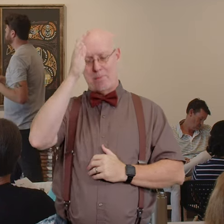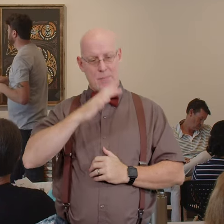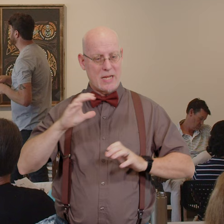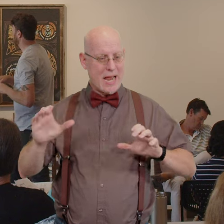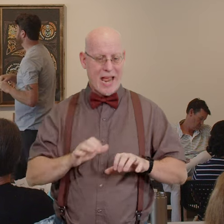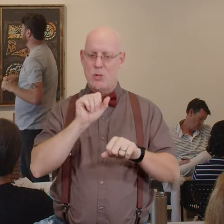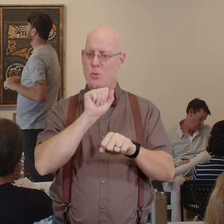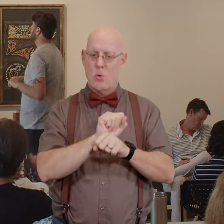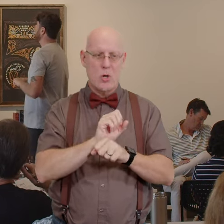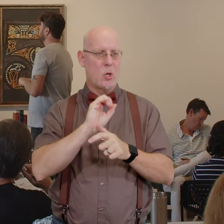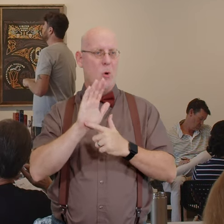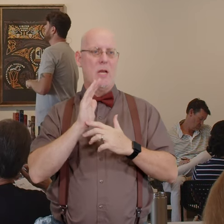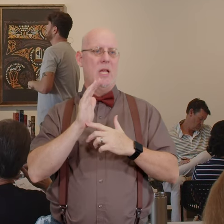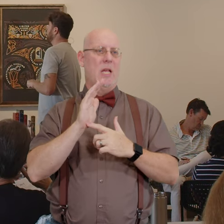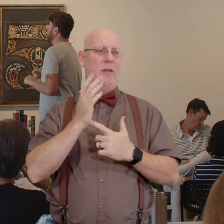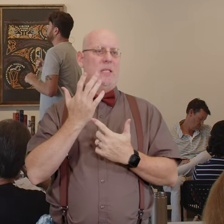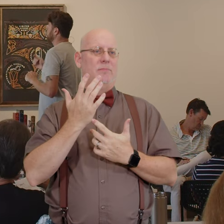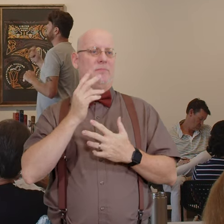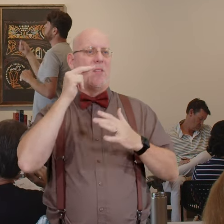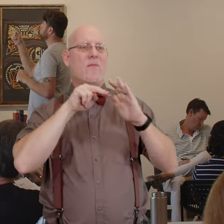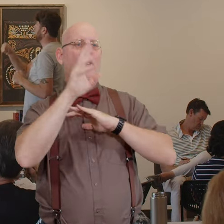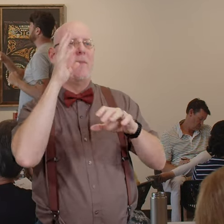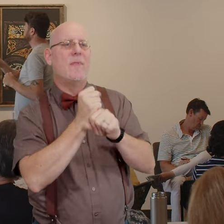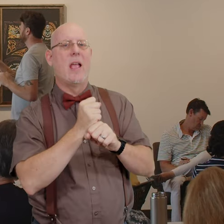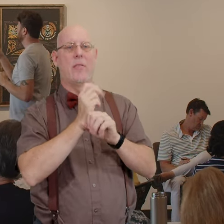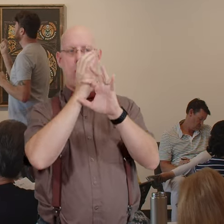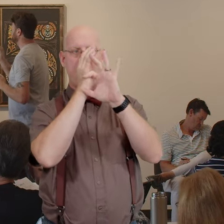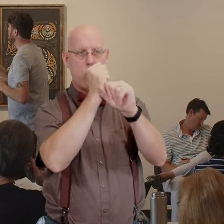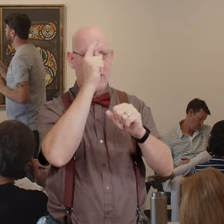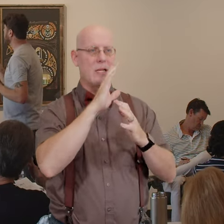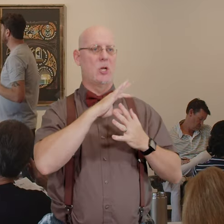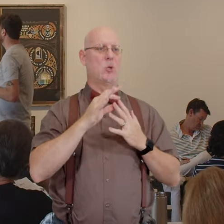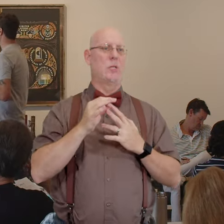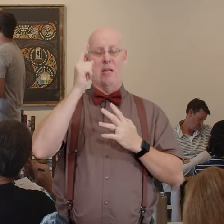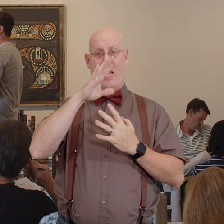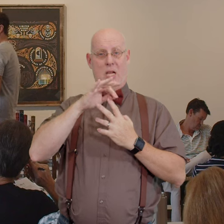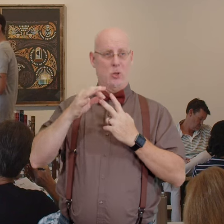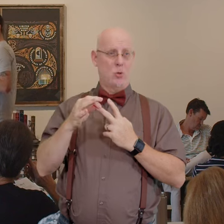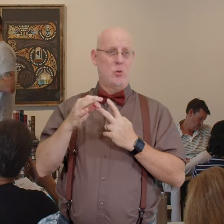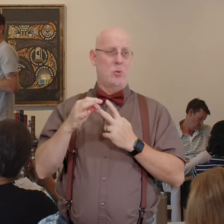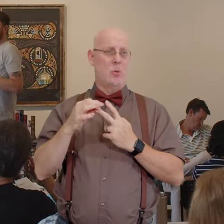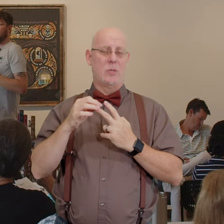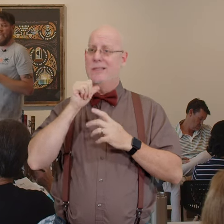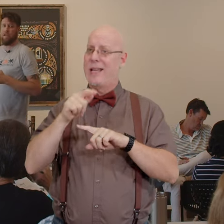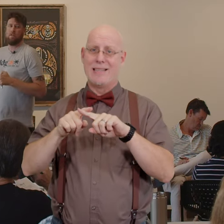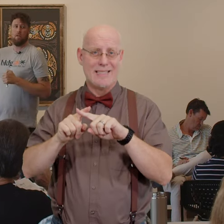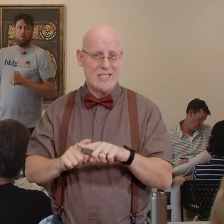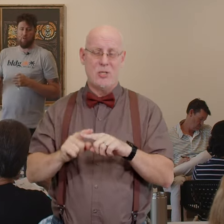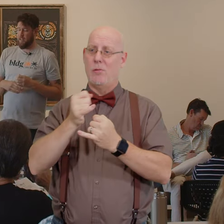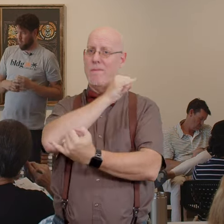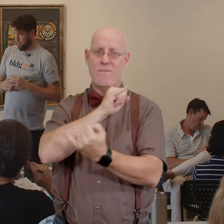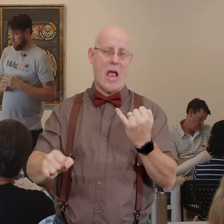man's actions, works, or even foreseen faith that draws God's choice. God's election is unconditional